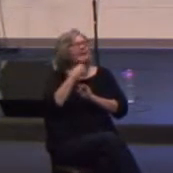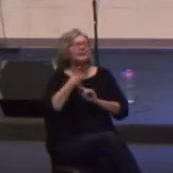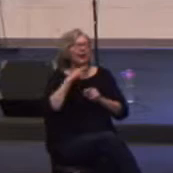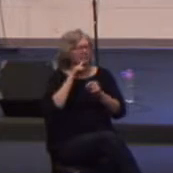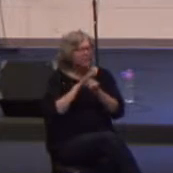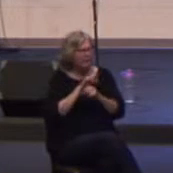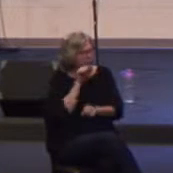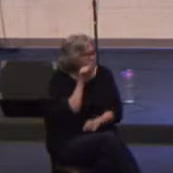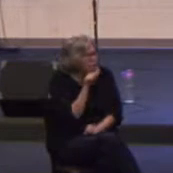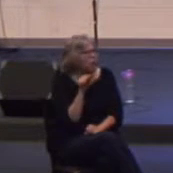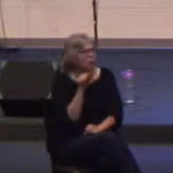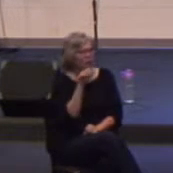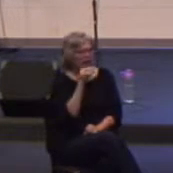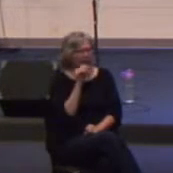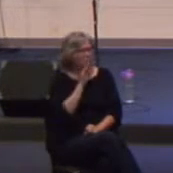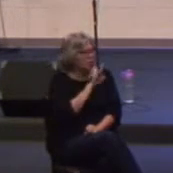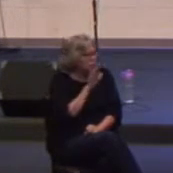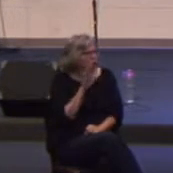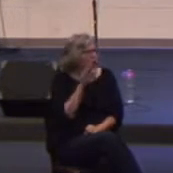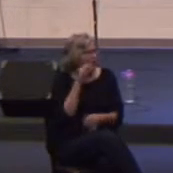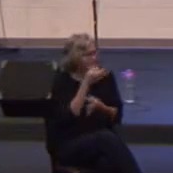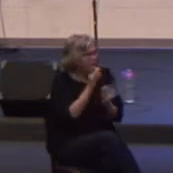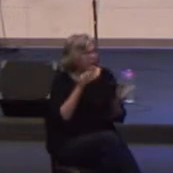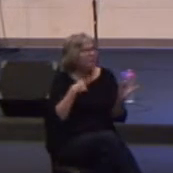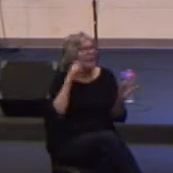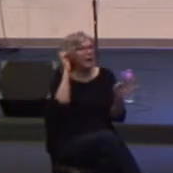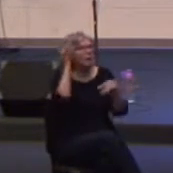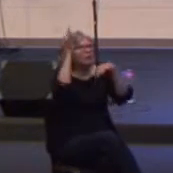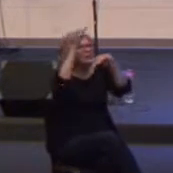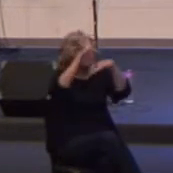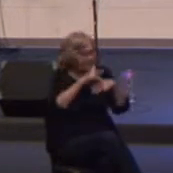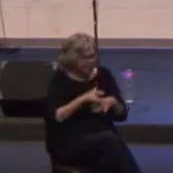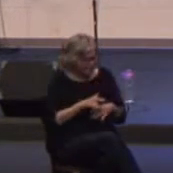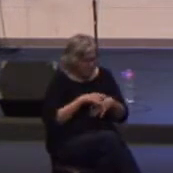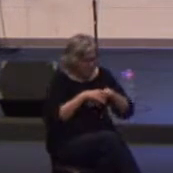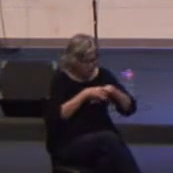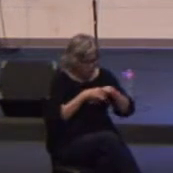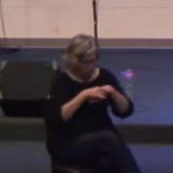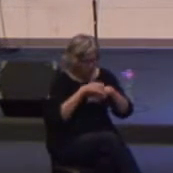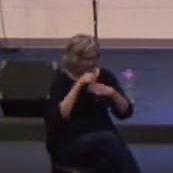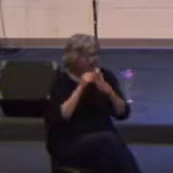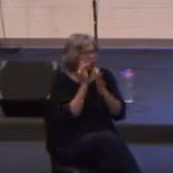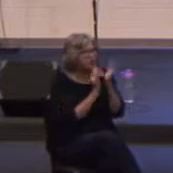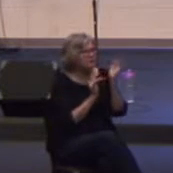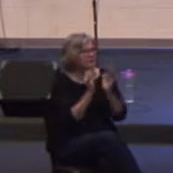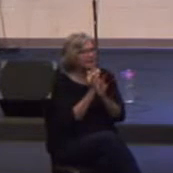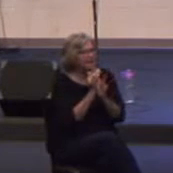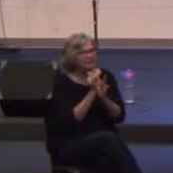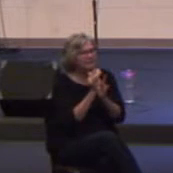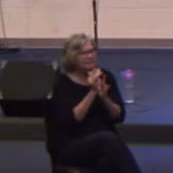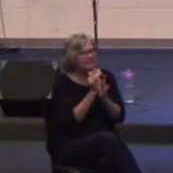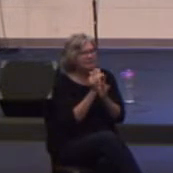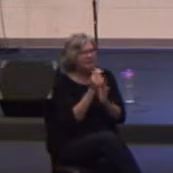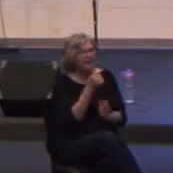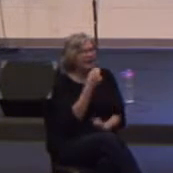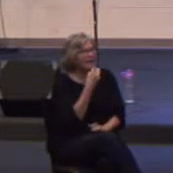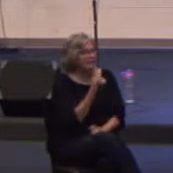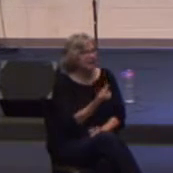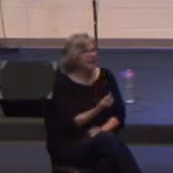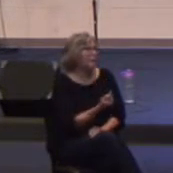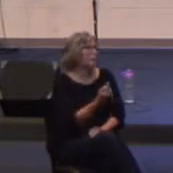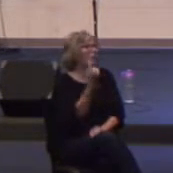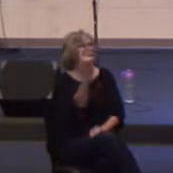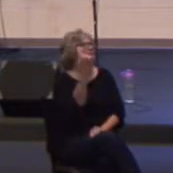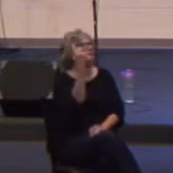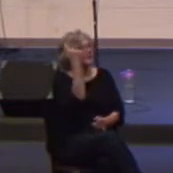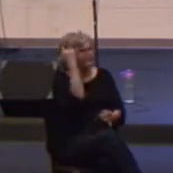that I'm actually going to come down on earth in the form of a man named Jesus, who said, once and for all, I'm going to provide